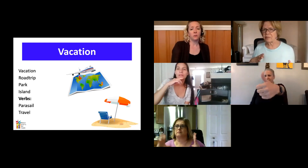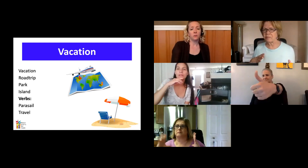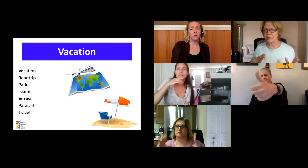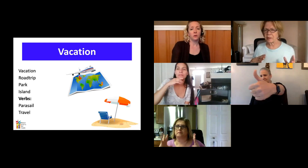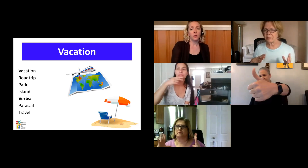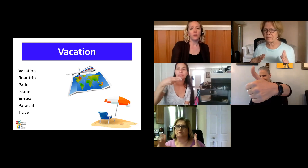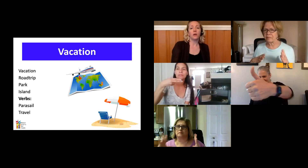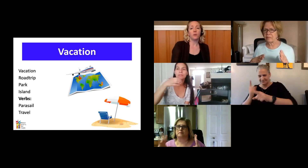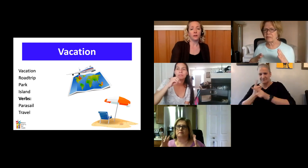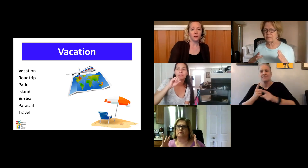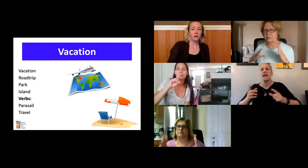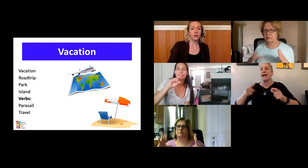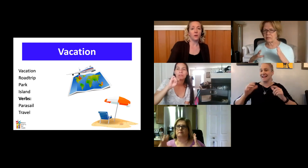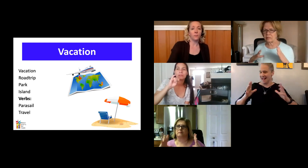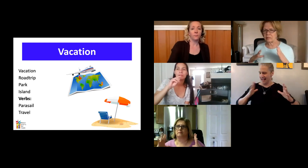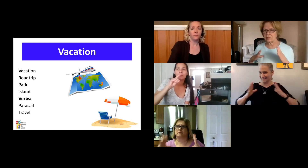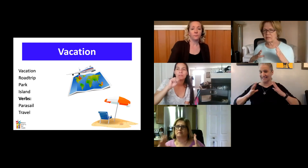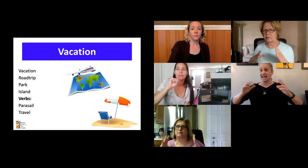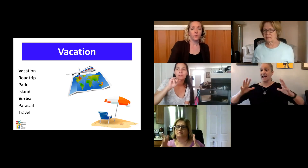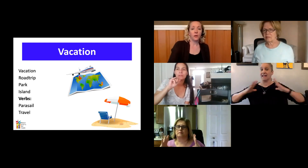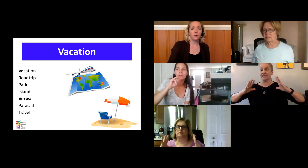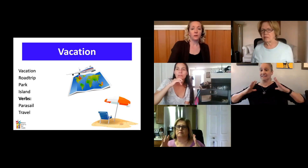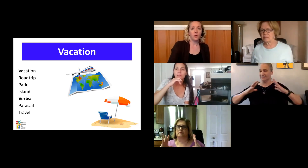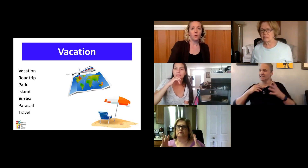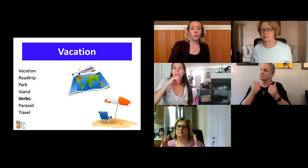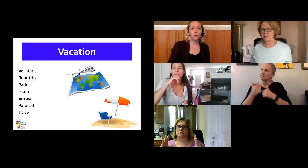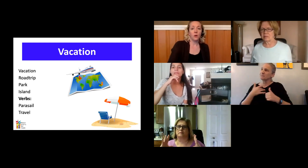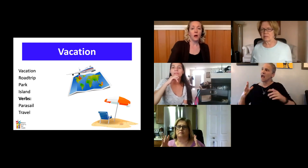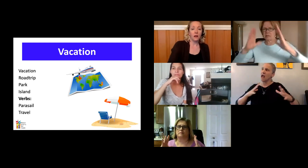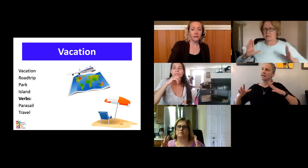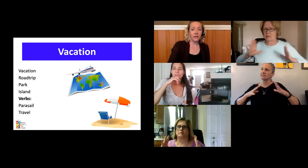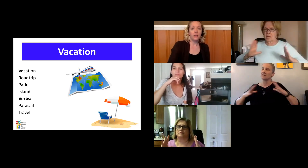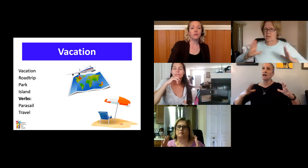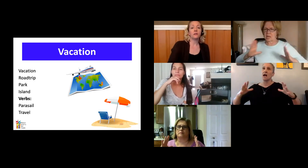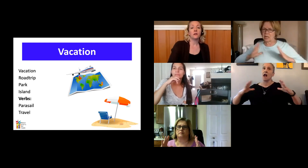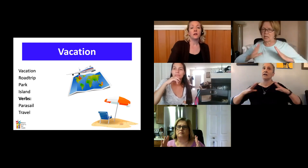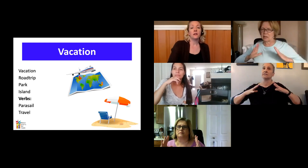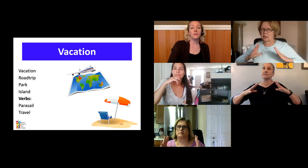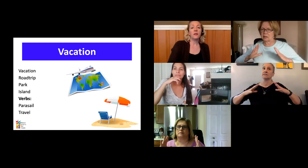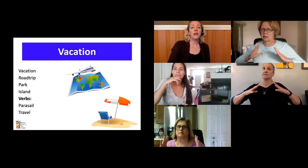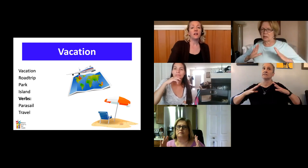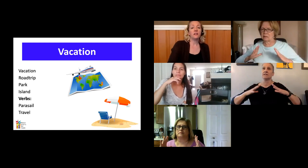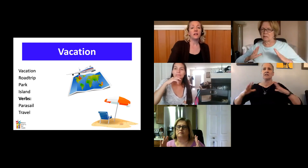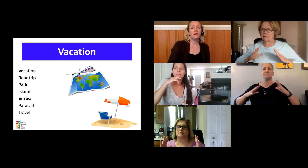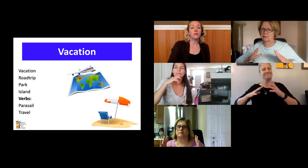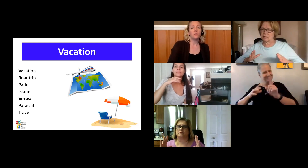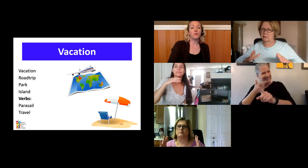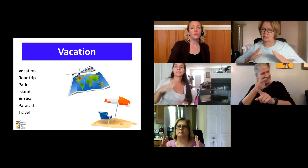Okay, right. There you go. Okay, so holidays. Typically holidays, the